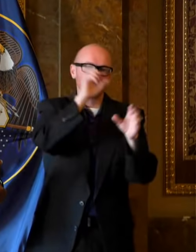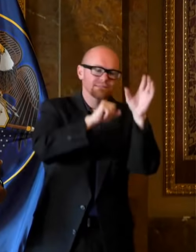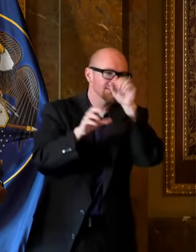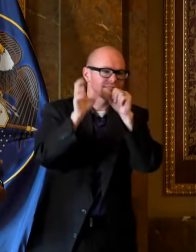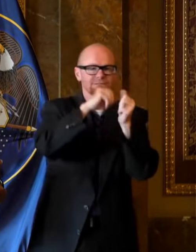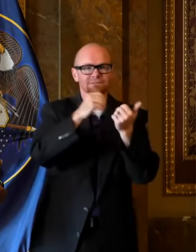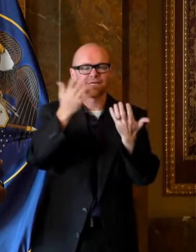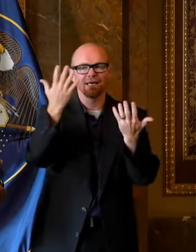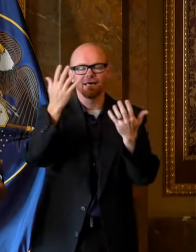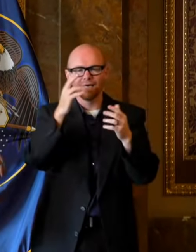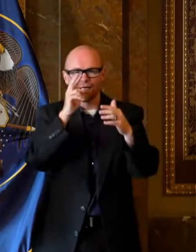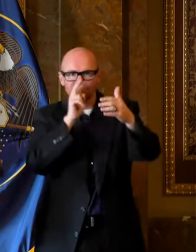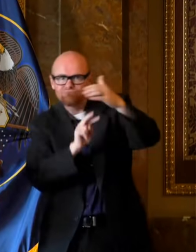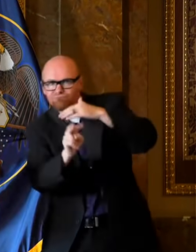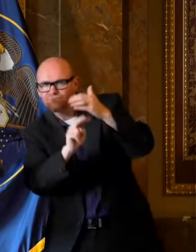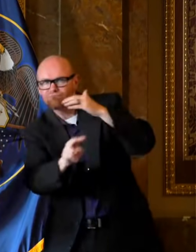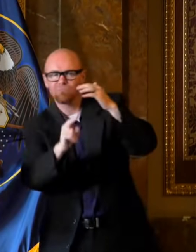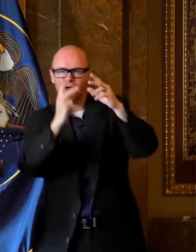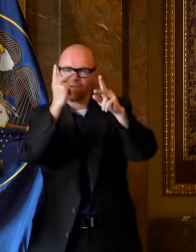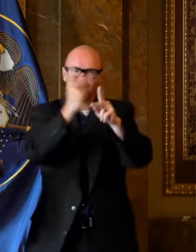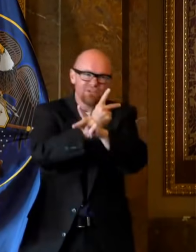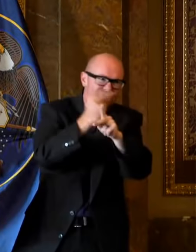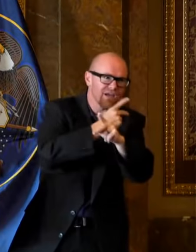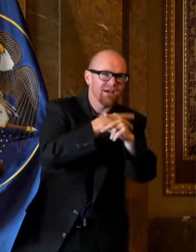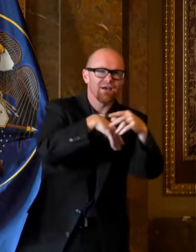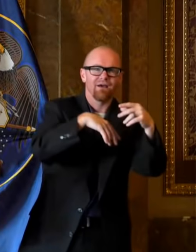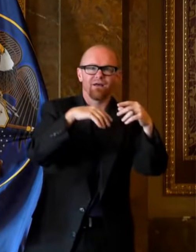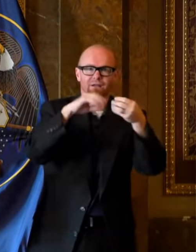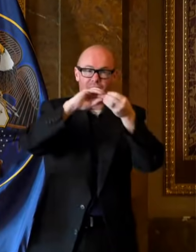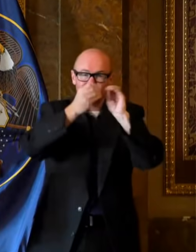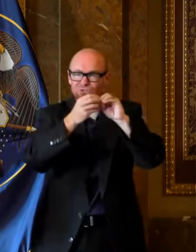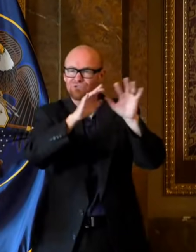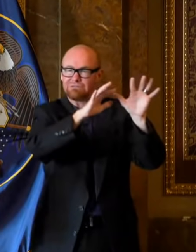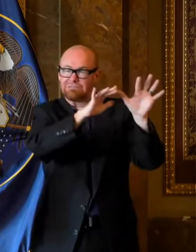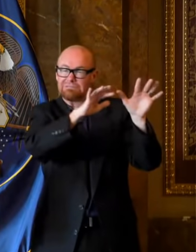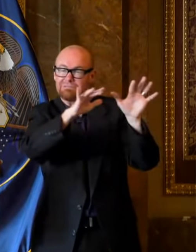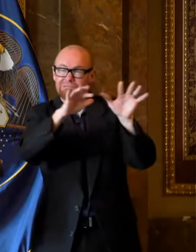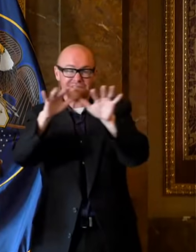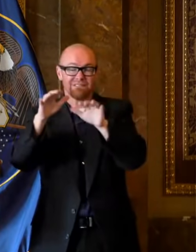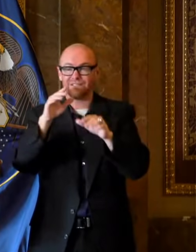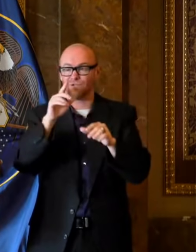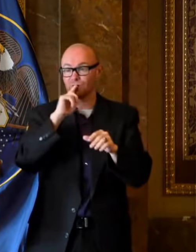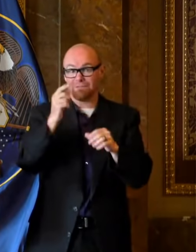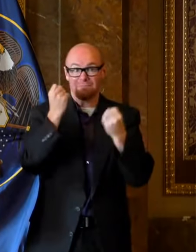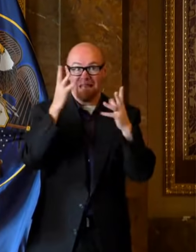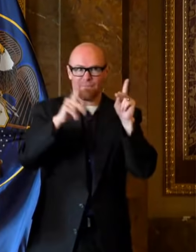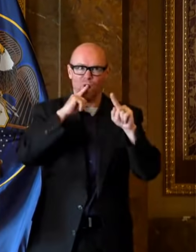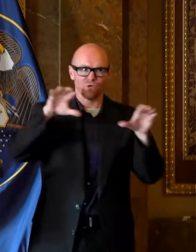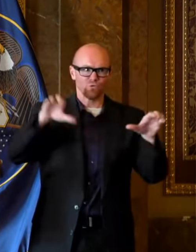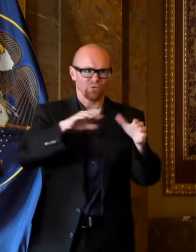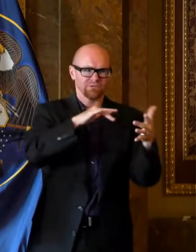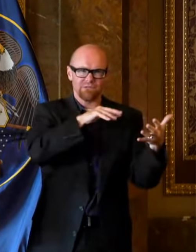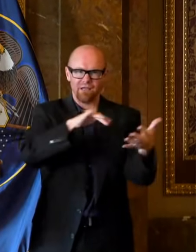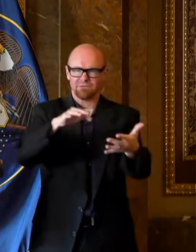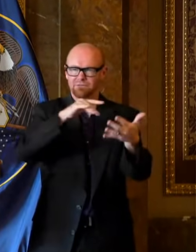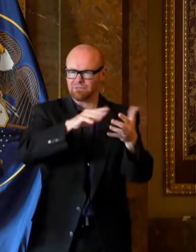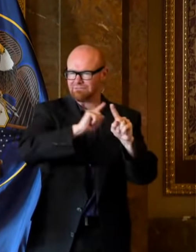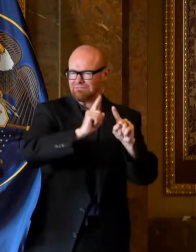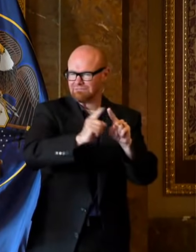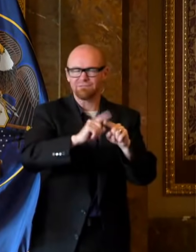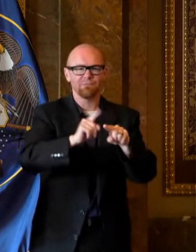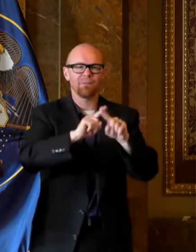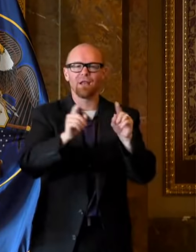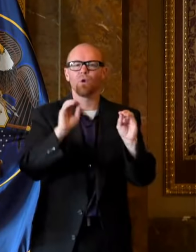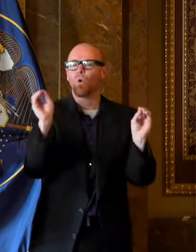of where we are with people vaccinated, not vaccinated that have had the virus, and then people that have had both the virus and the